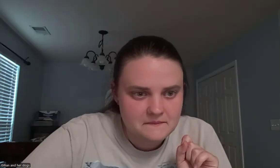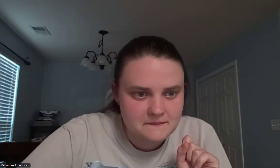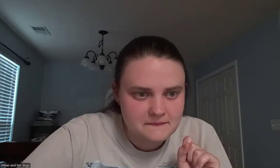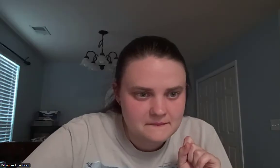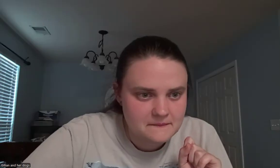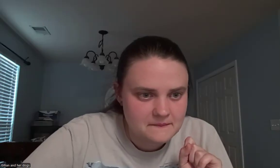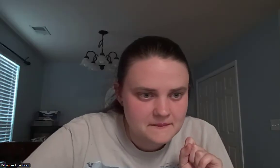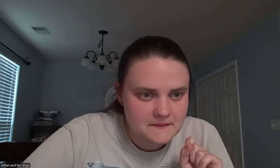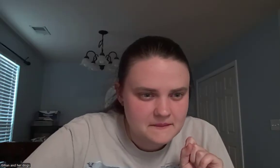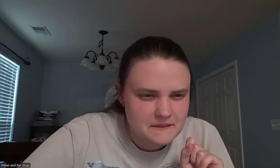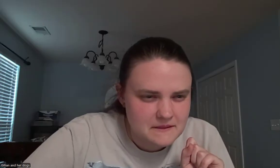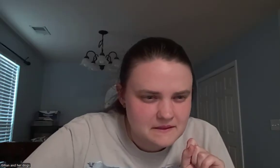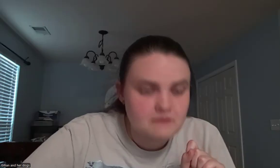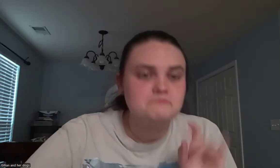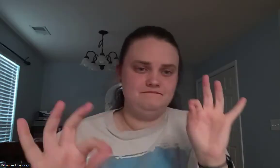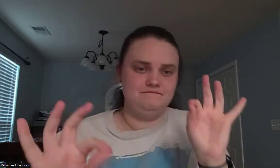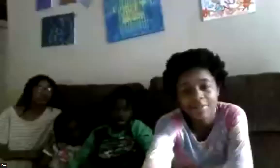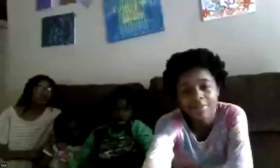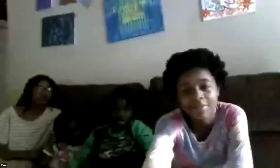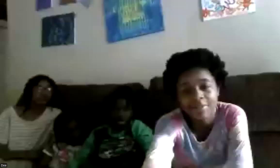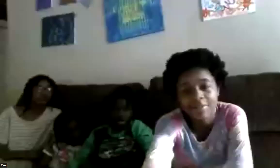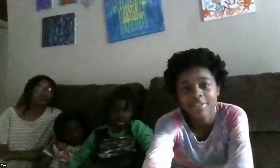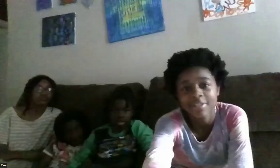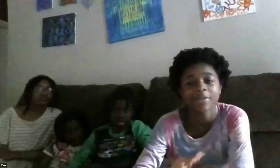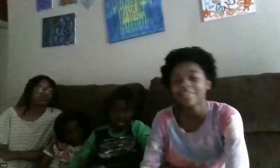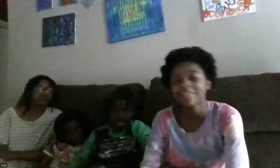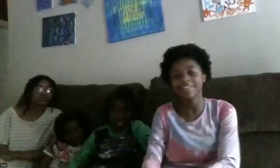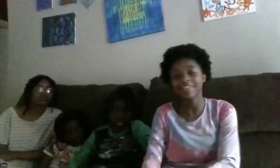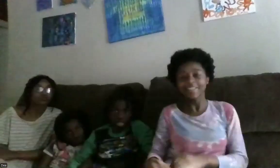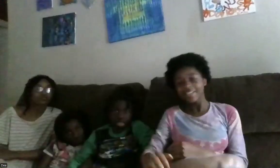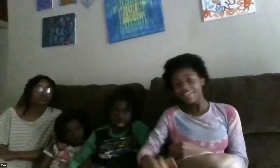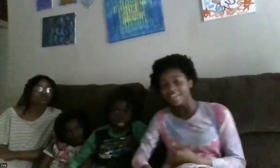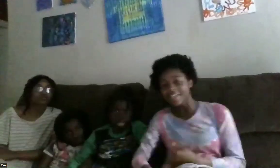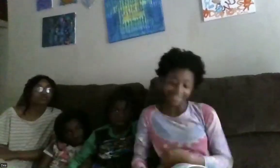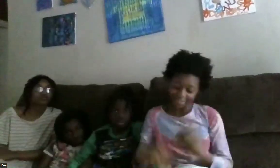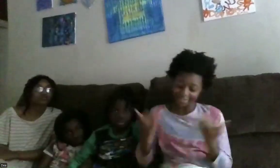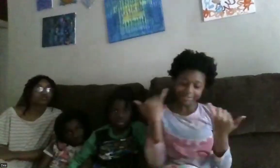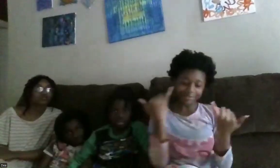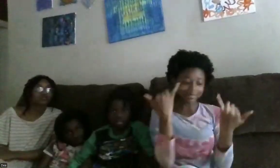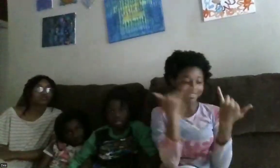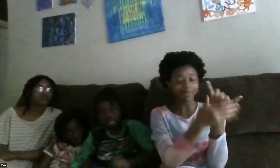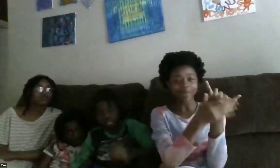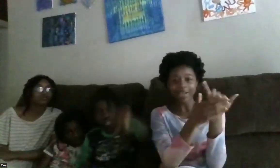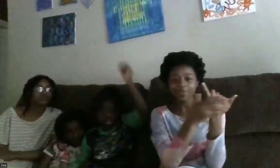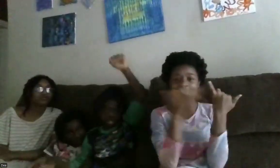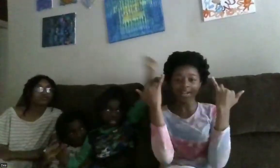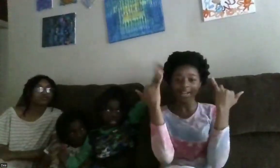Can you hear me? Yes, I can hear you. Does the back of your hand have to